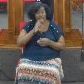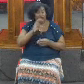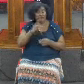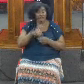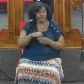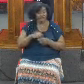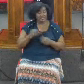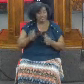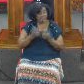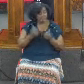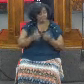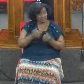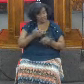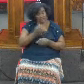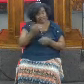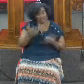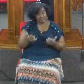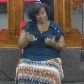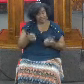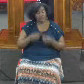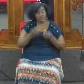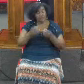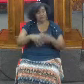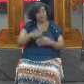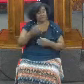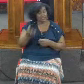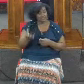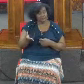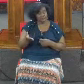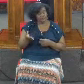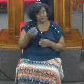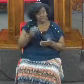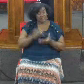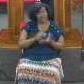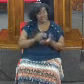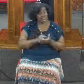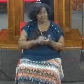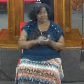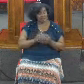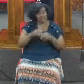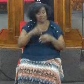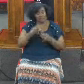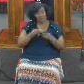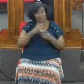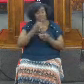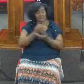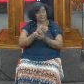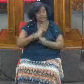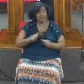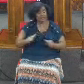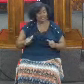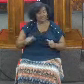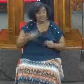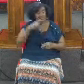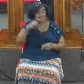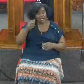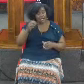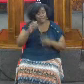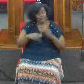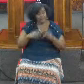all those groups you're in, I challenge you this week to put out there the gospel, how to be saved, how to be born again. Tell